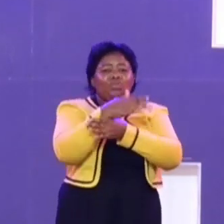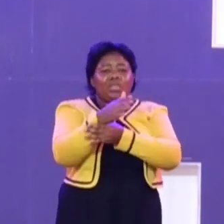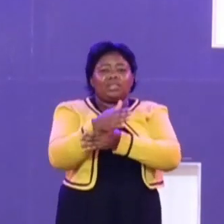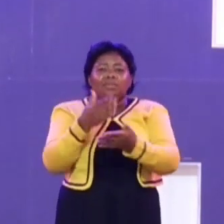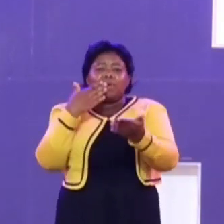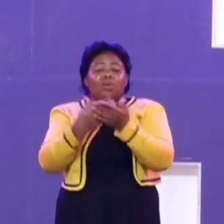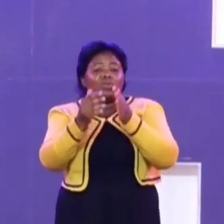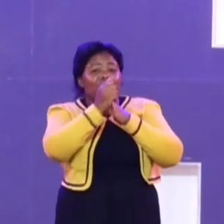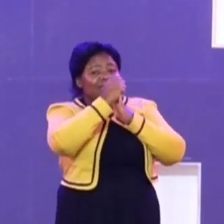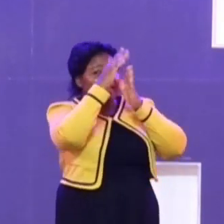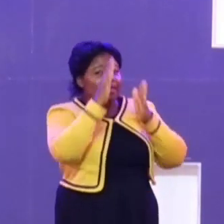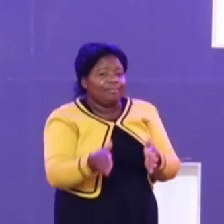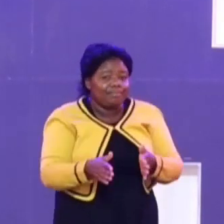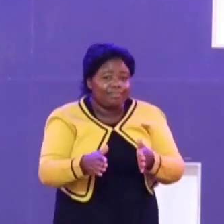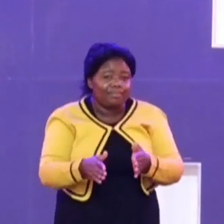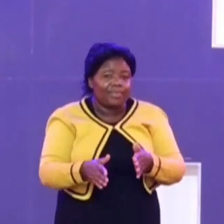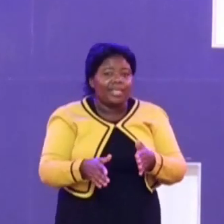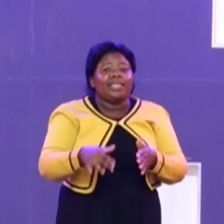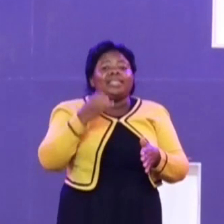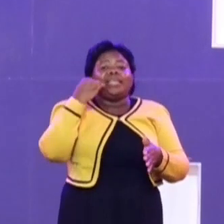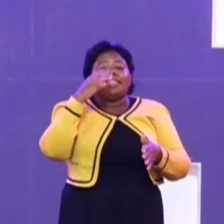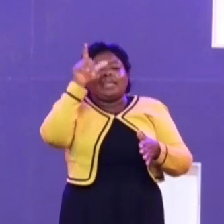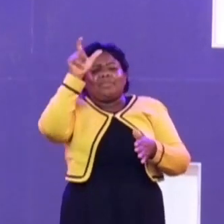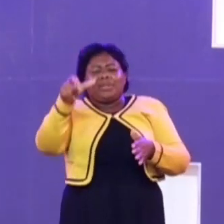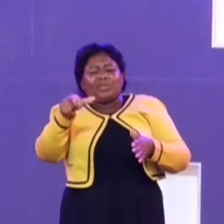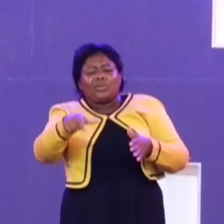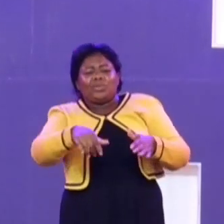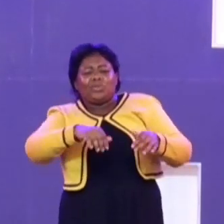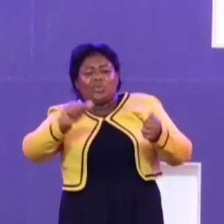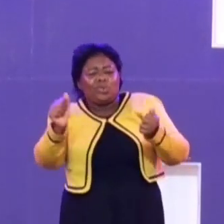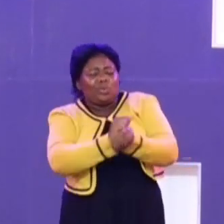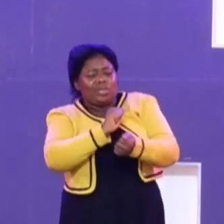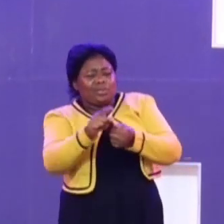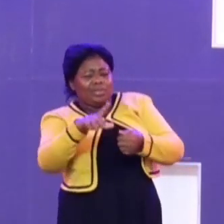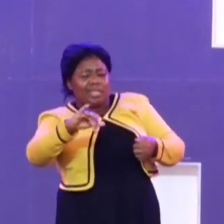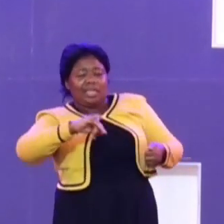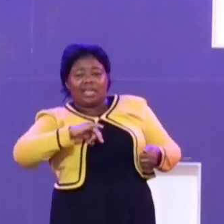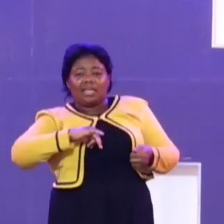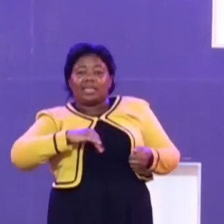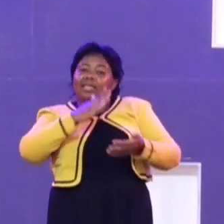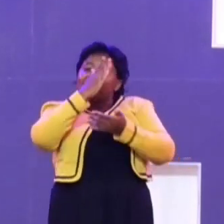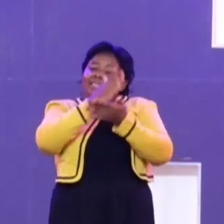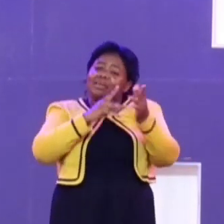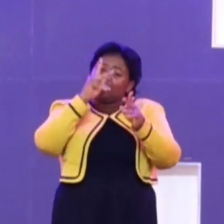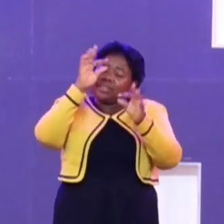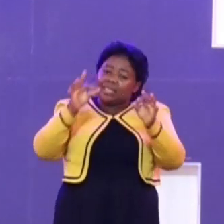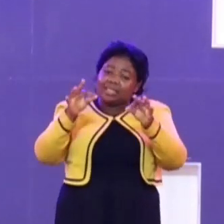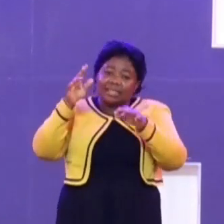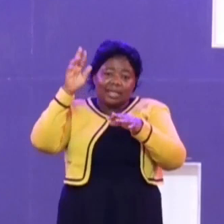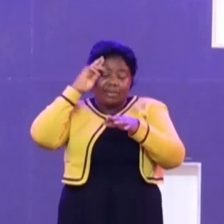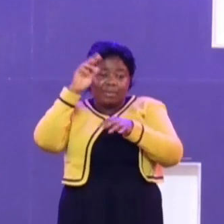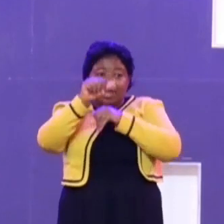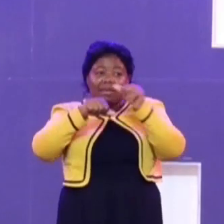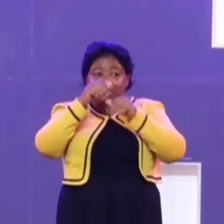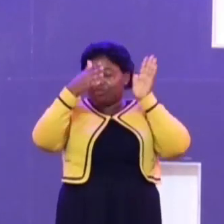Omukulembeze omulungi. A good leader. Yoyo yadilinga nenze we. The one who dealt with his eye. Ebimu ku bintu byenzijukira ku Bishop Senfuma. Some of the things I remember